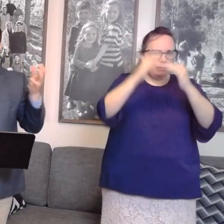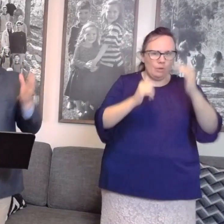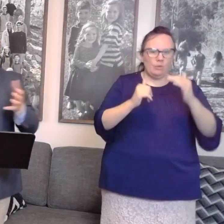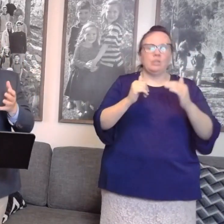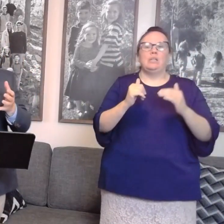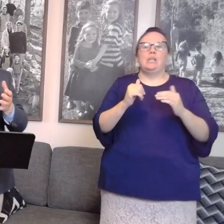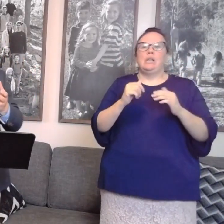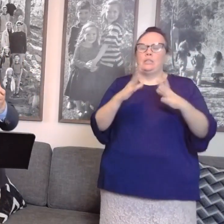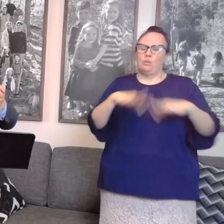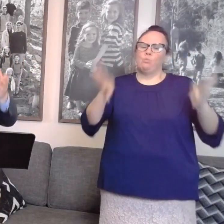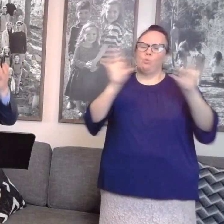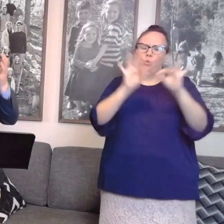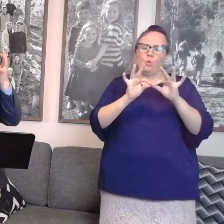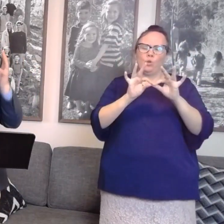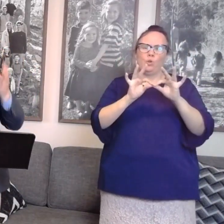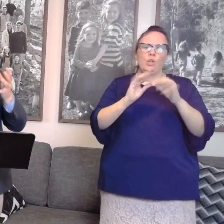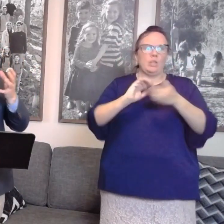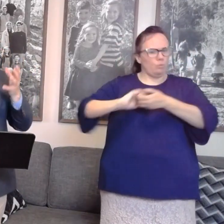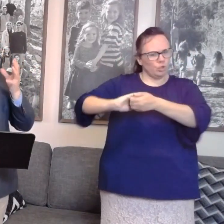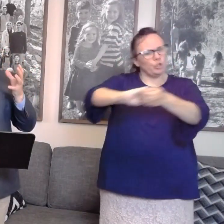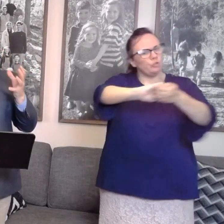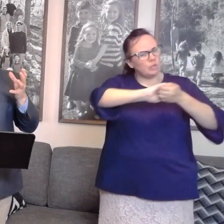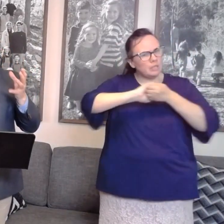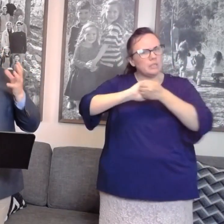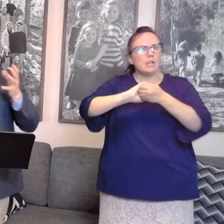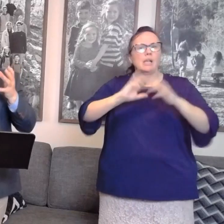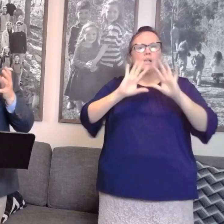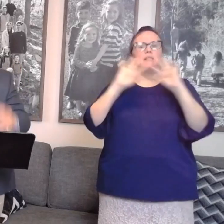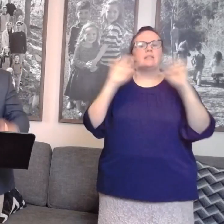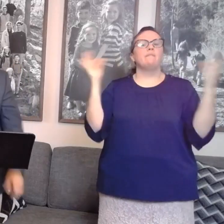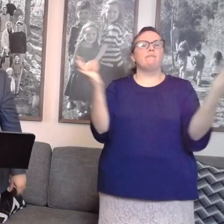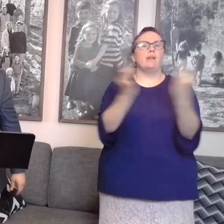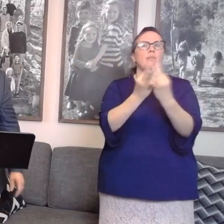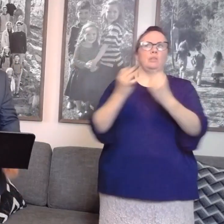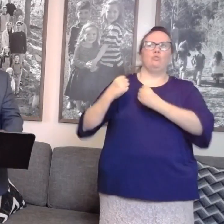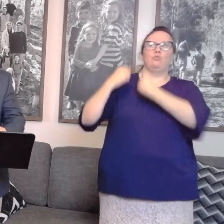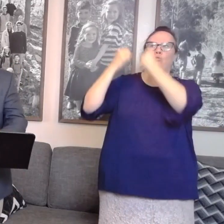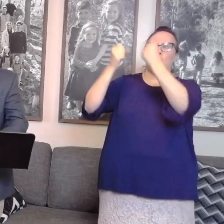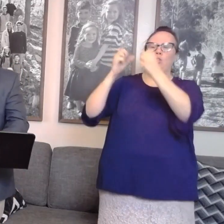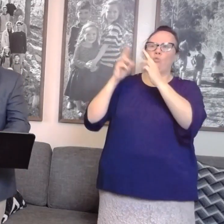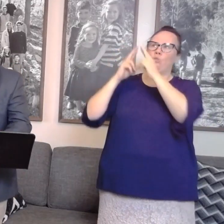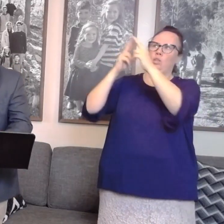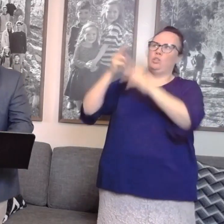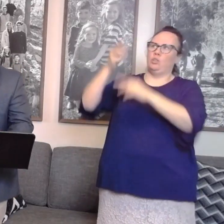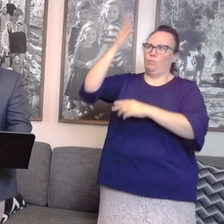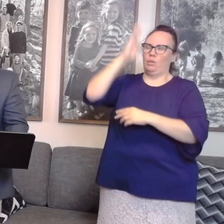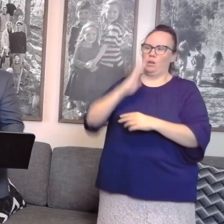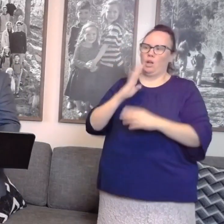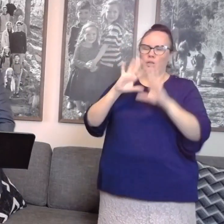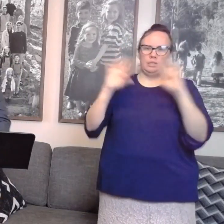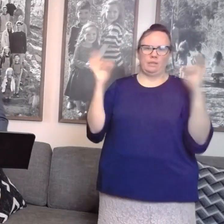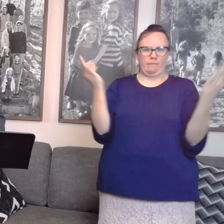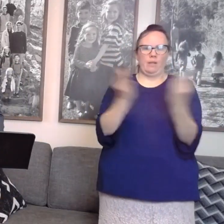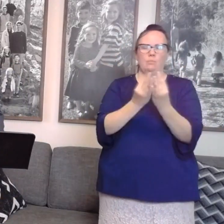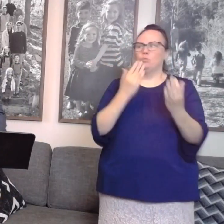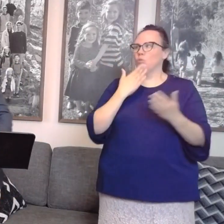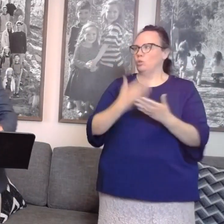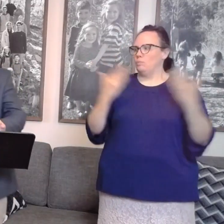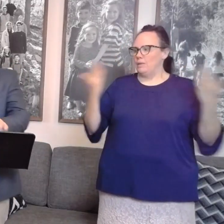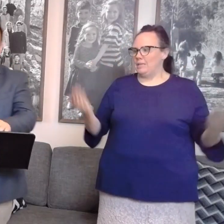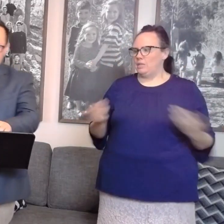that you stay together and as a family, strengthen your relationship with God as a family. Amen. Well, it's good to be here